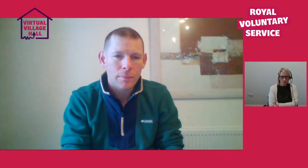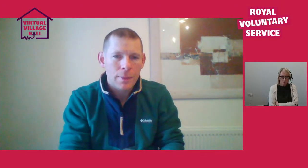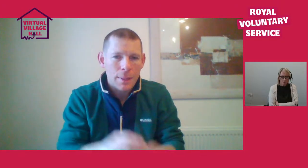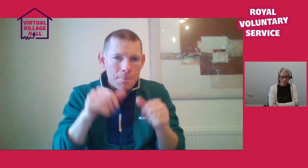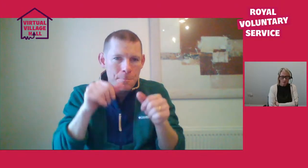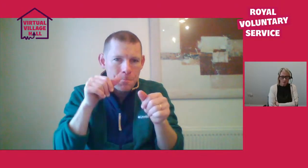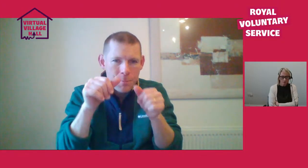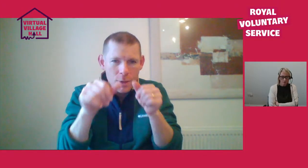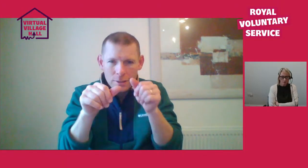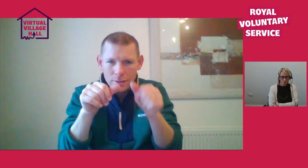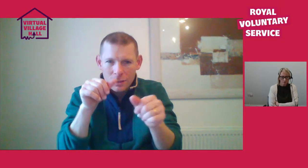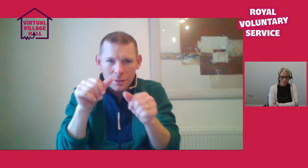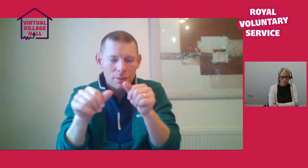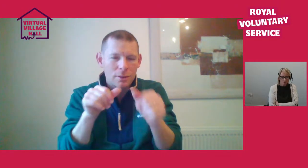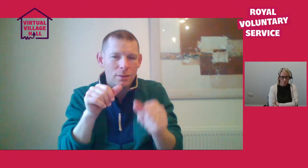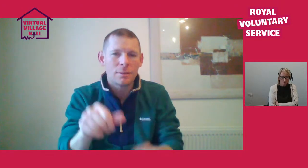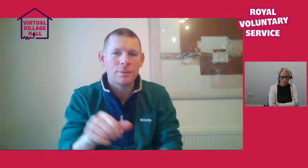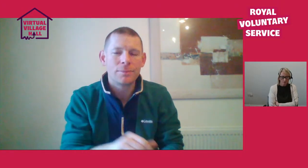Puzzles.